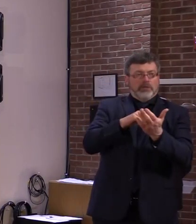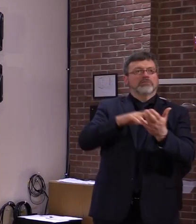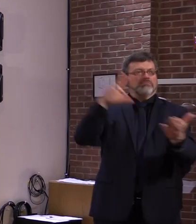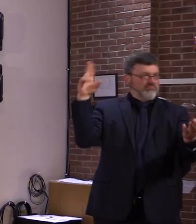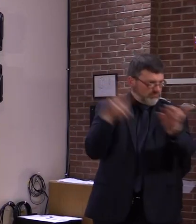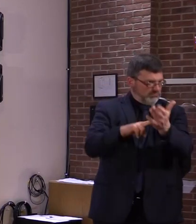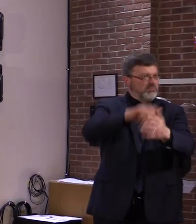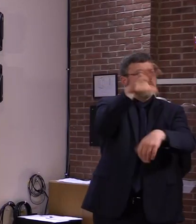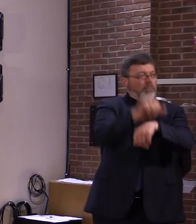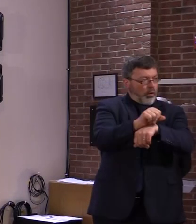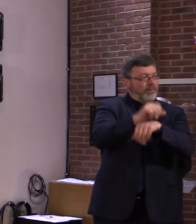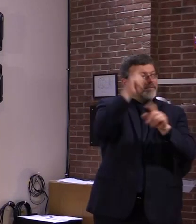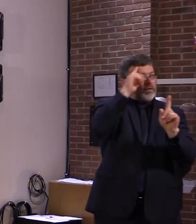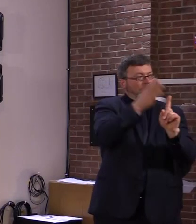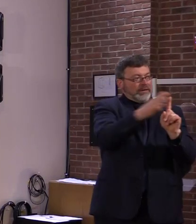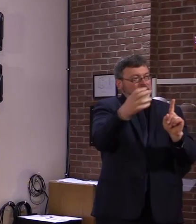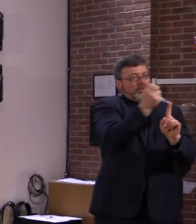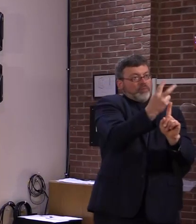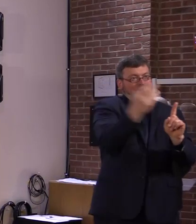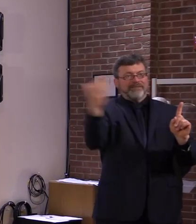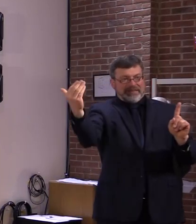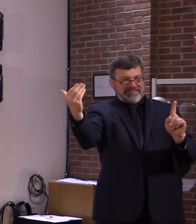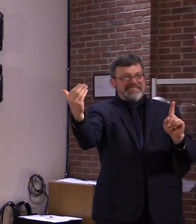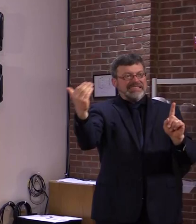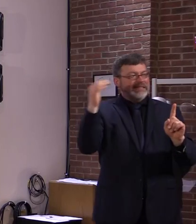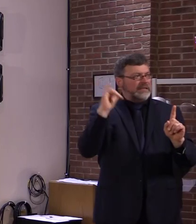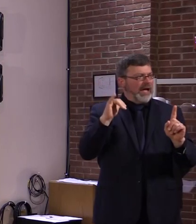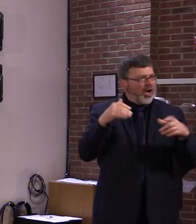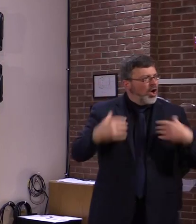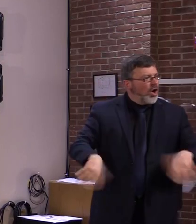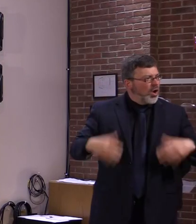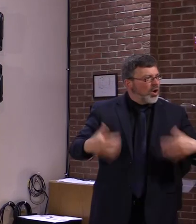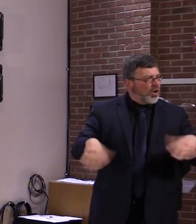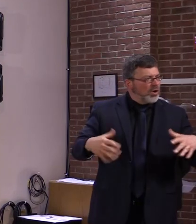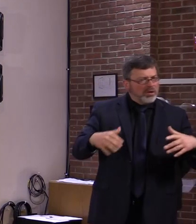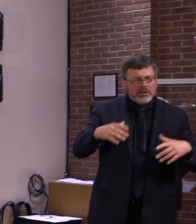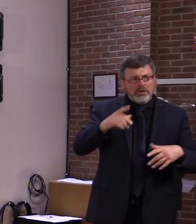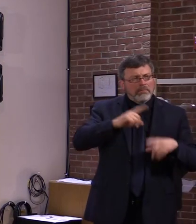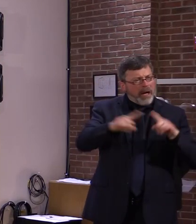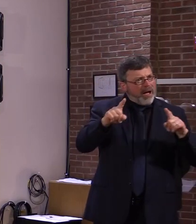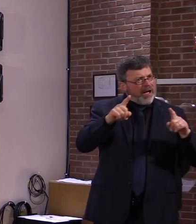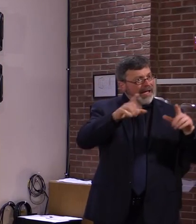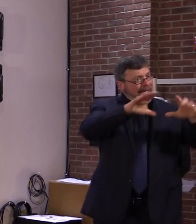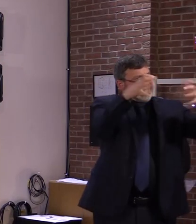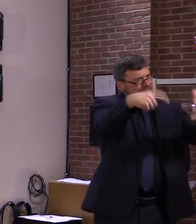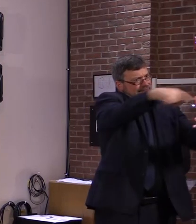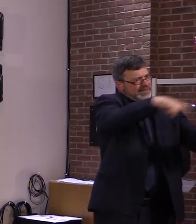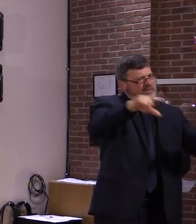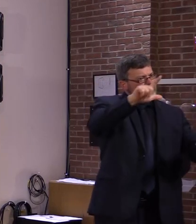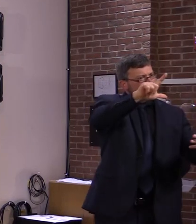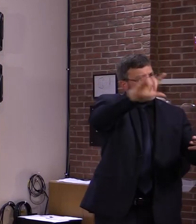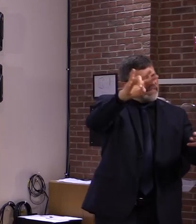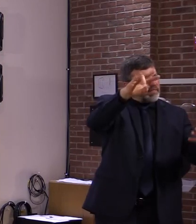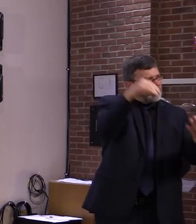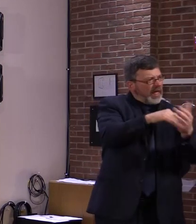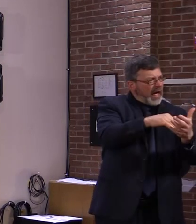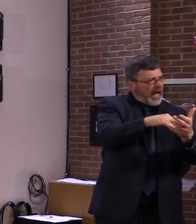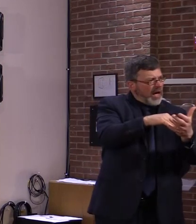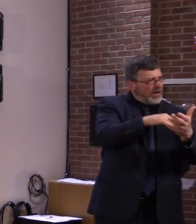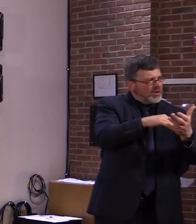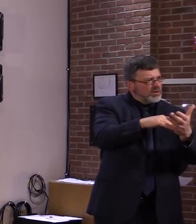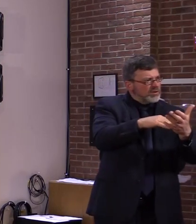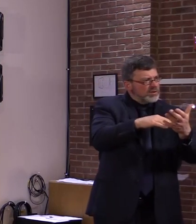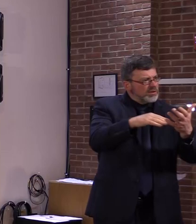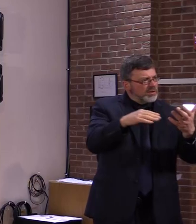it's 27,000 you said in the group, something yeah, like 27, that? 27,000 in that group. Roughly. I mean, that's a fairly high percentage. Is that encouraging for you folks? Yeah, it's